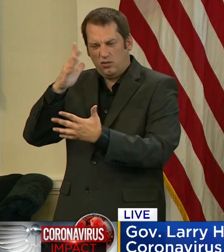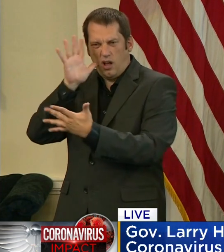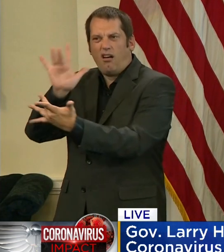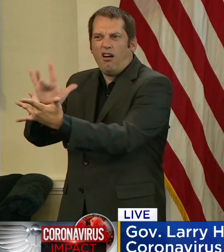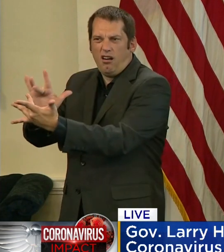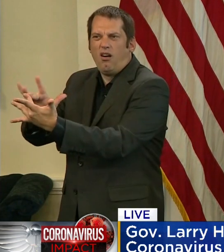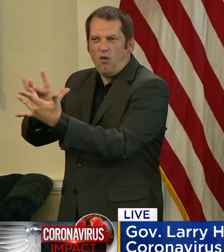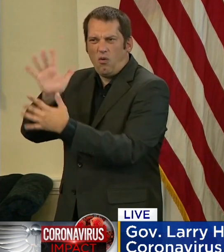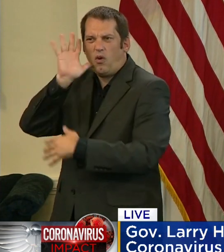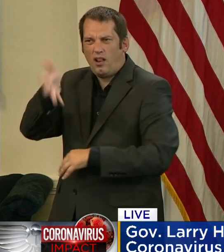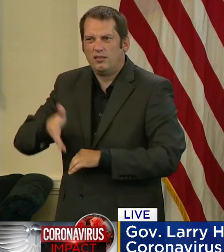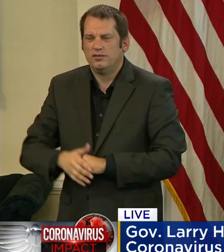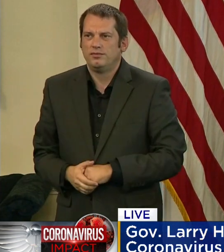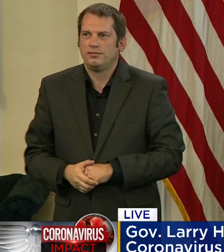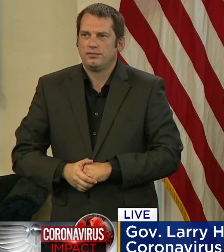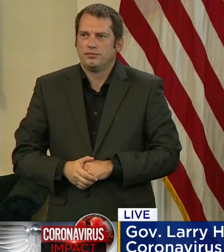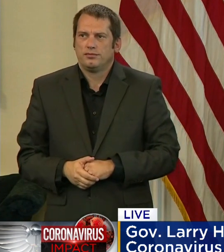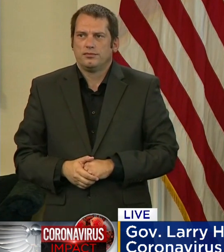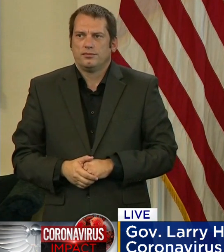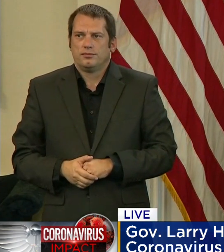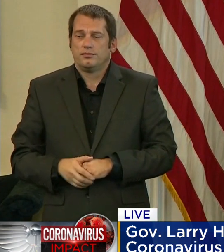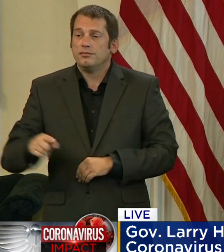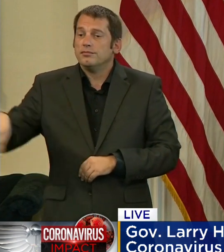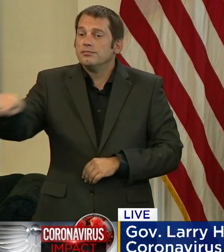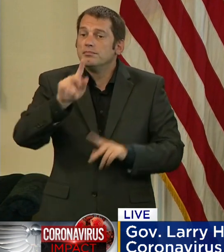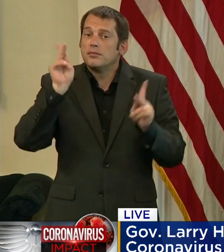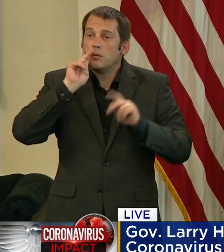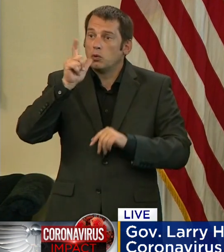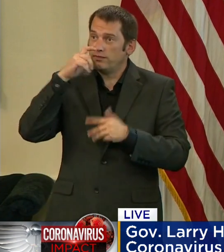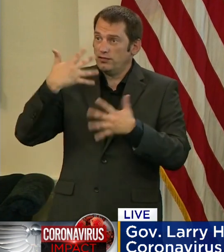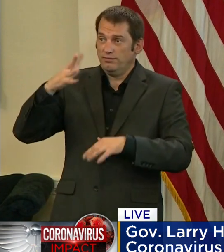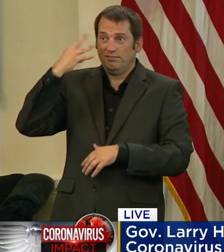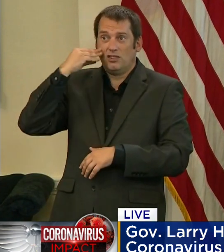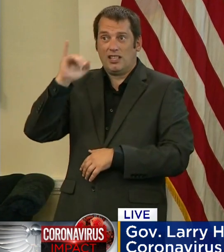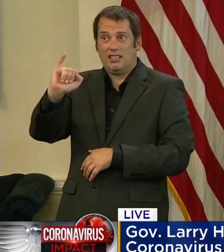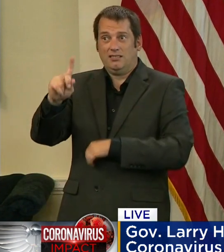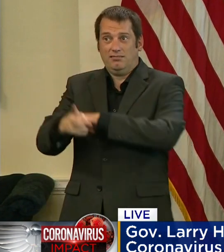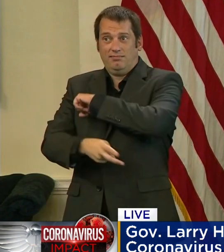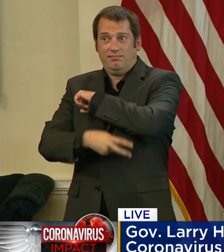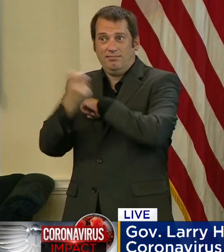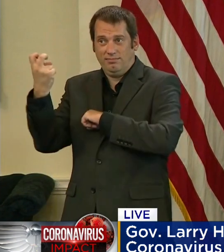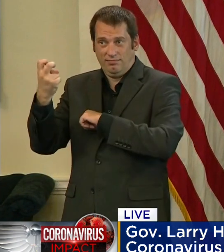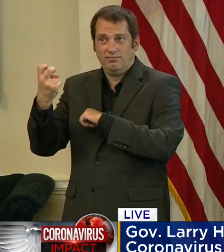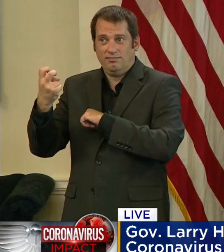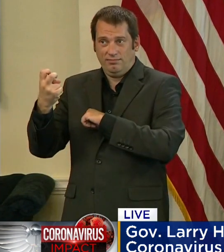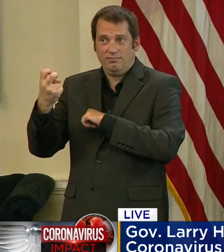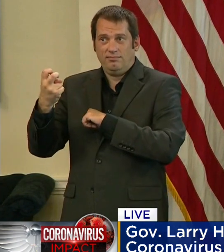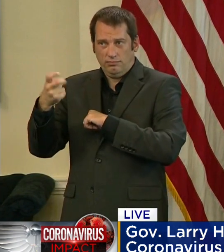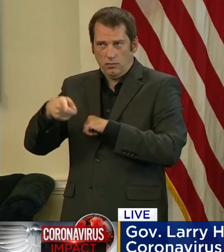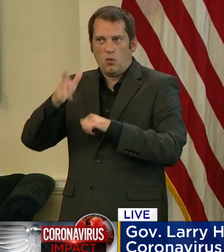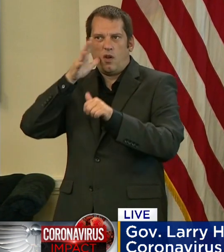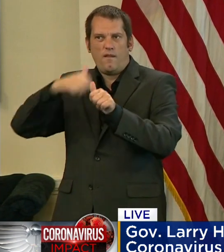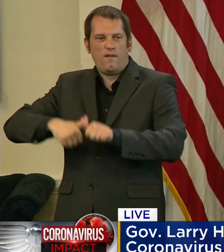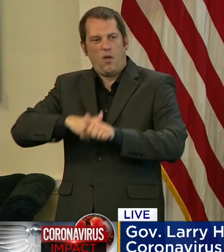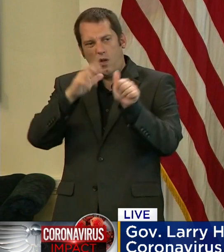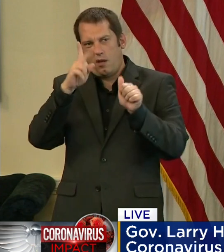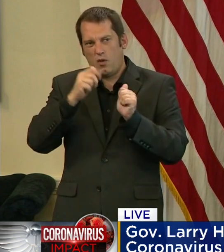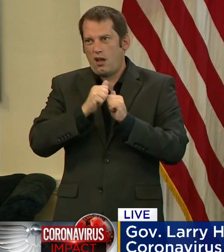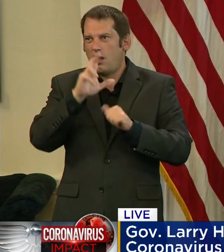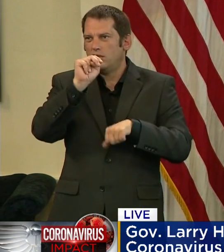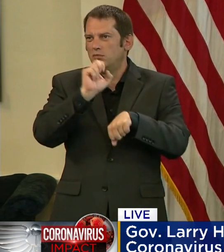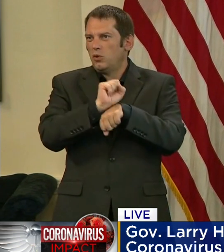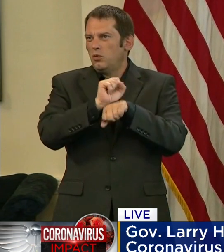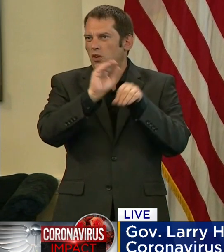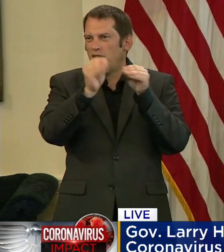their identity messed up, I think that's going to be resolved right away. It was just, this is all coming to a head in the last few days.